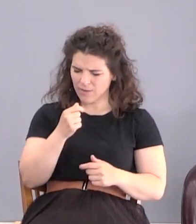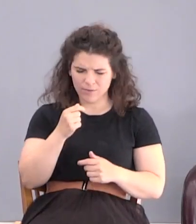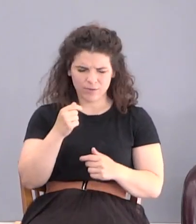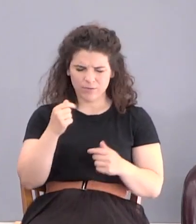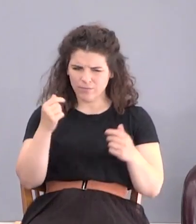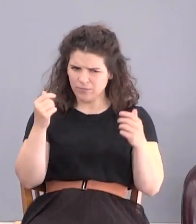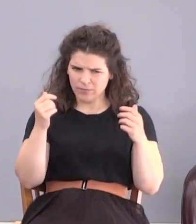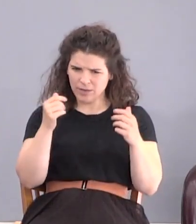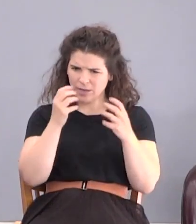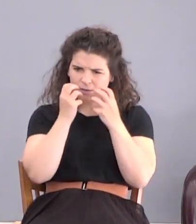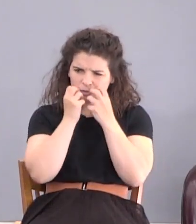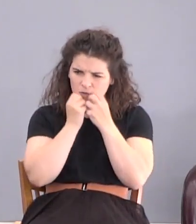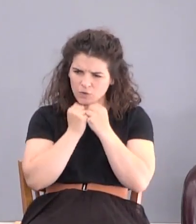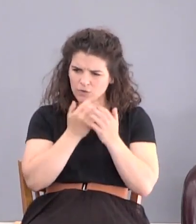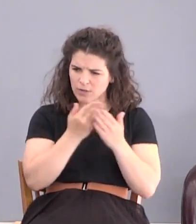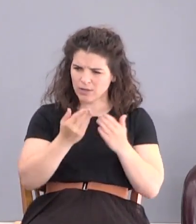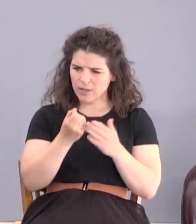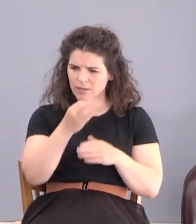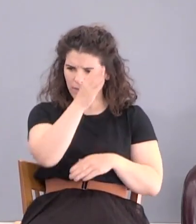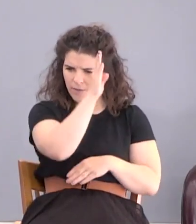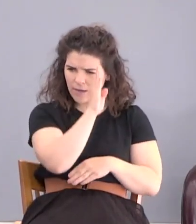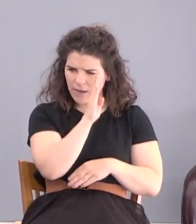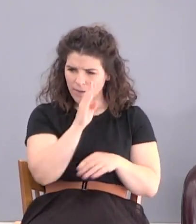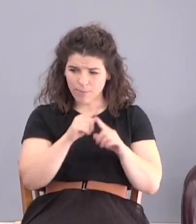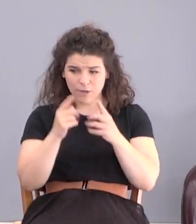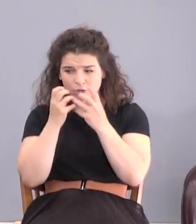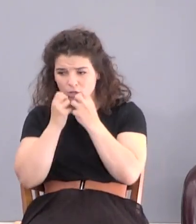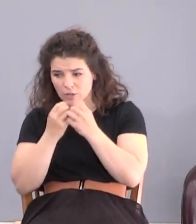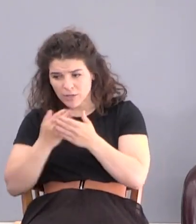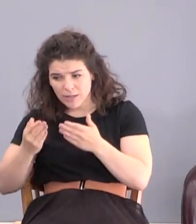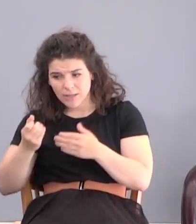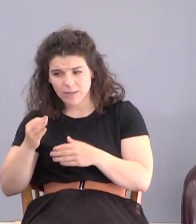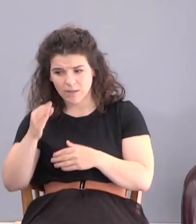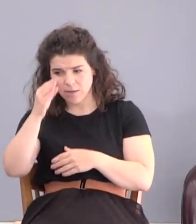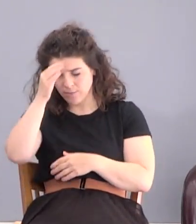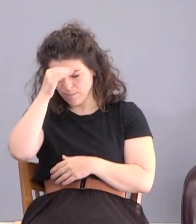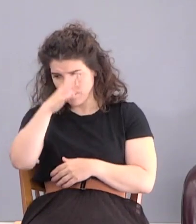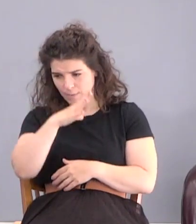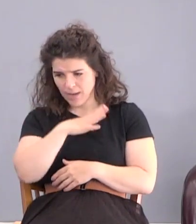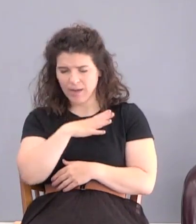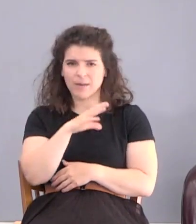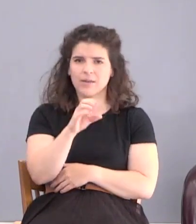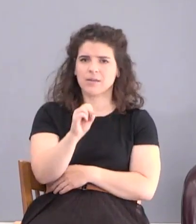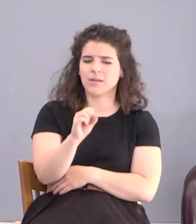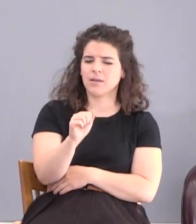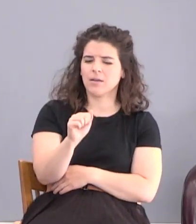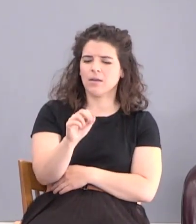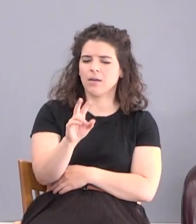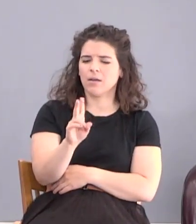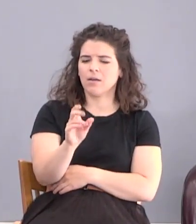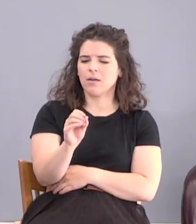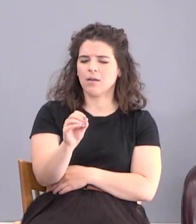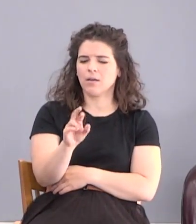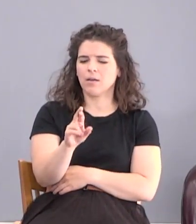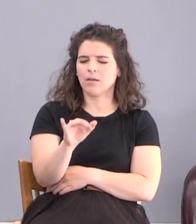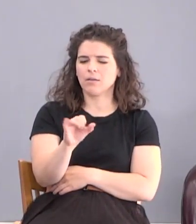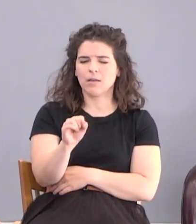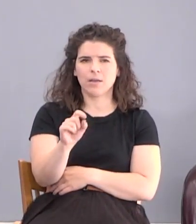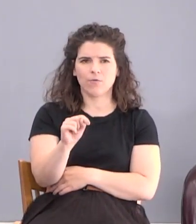things that be of God, but those that be of men." That term savorest, you think about what Peter's